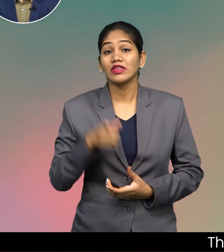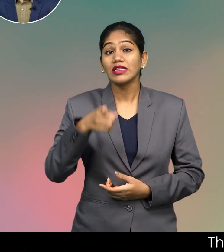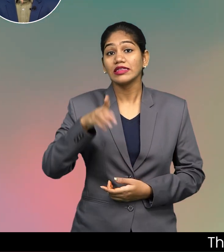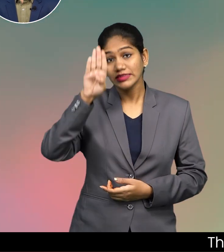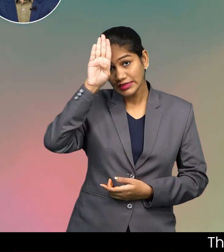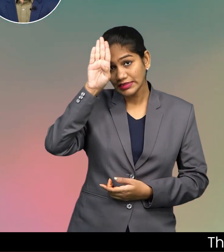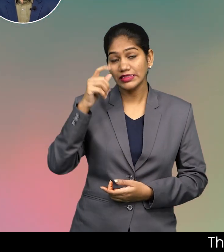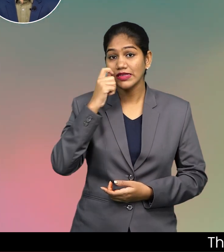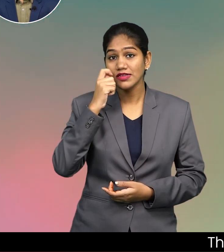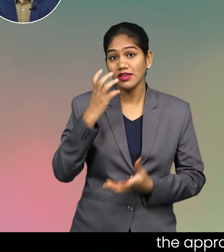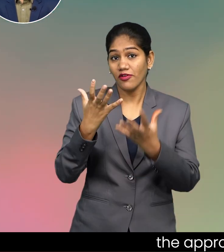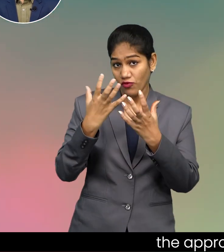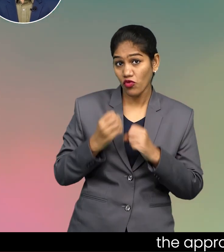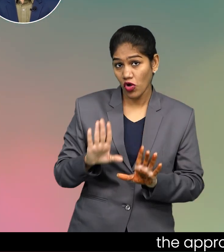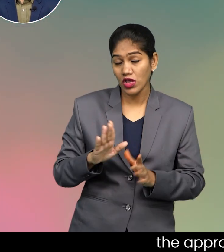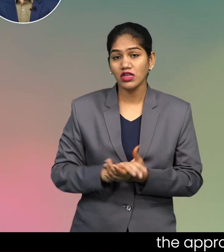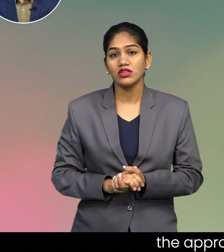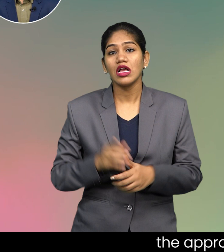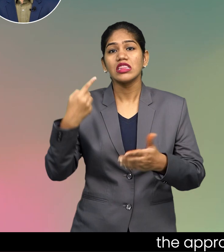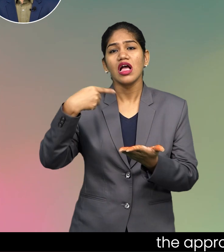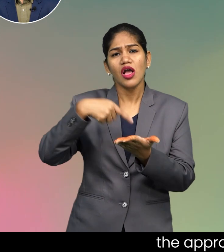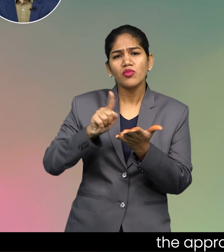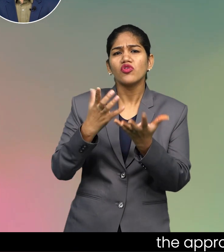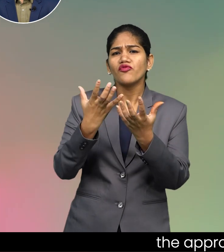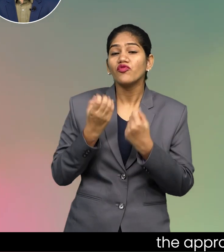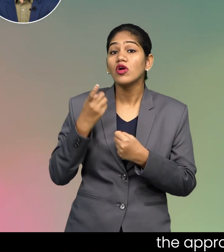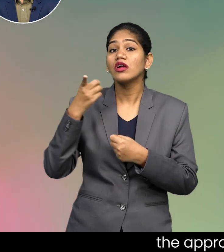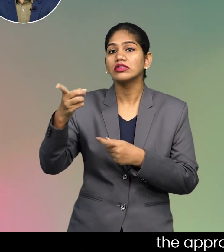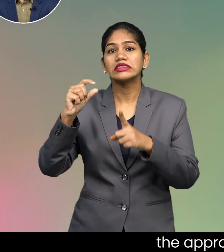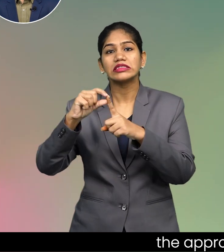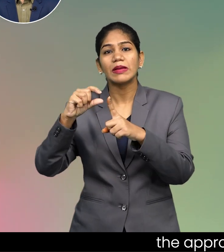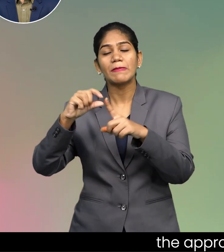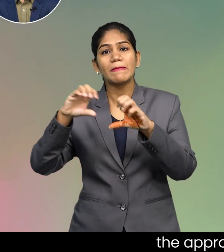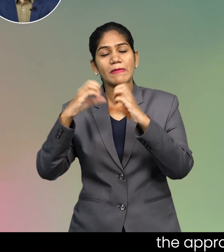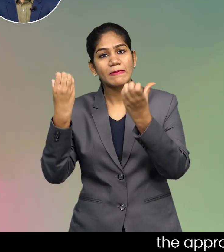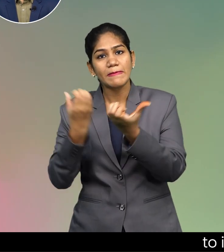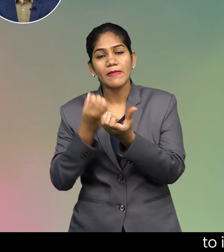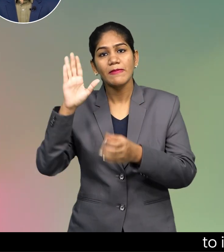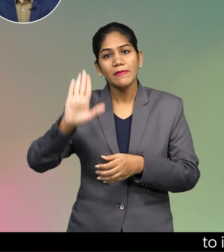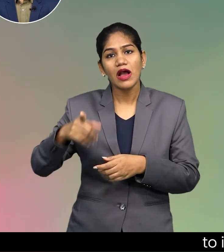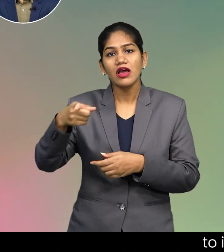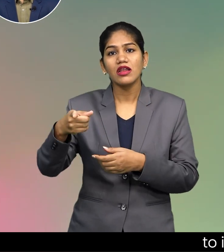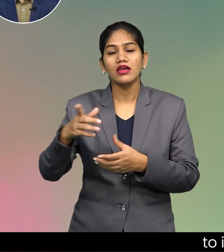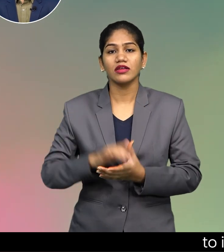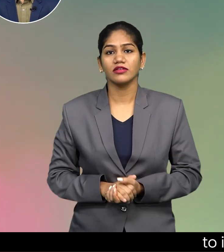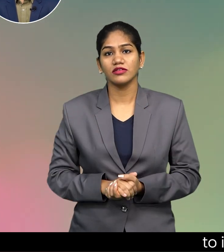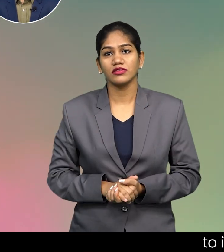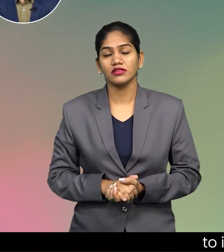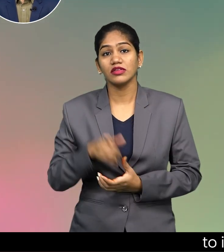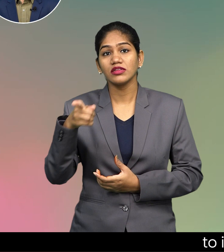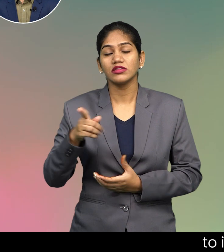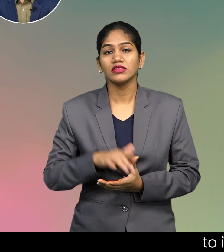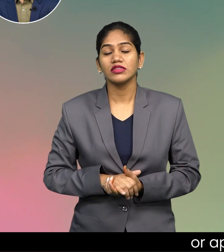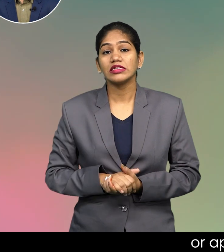The king needed the approval of this parliament to impose any